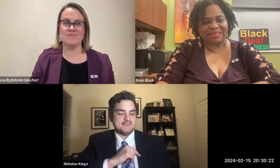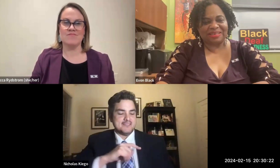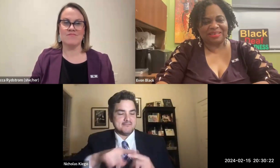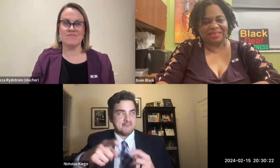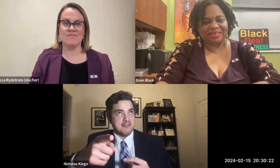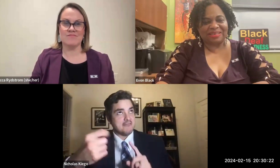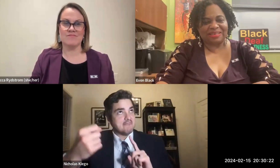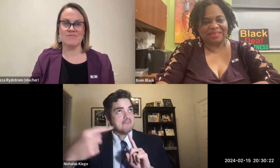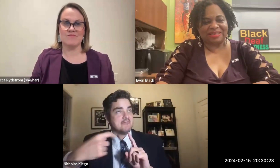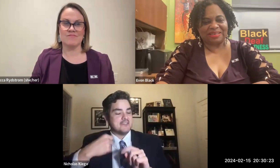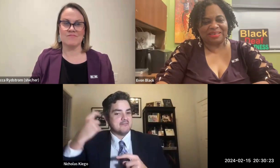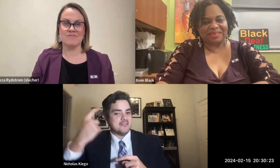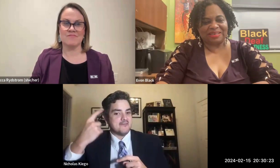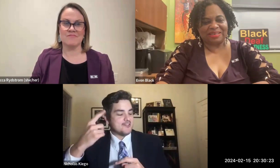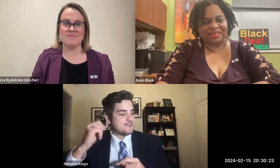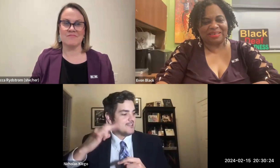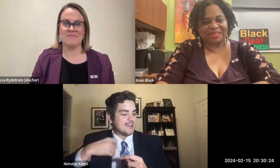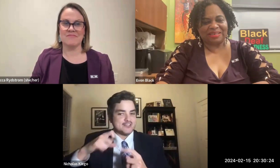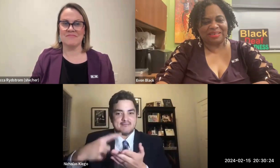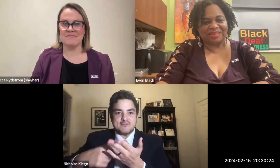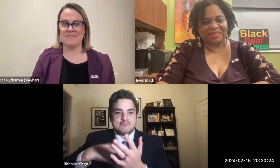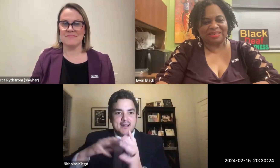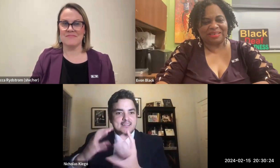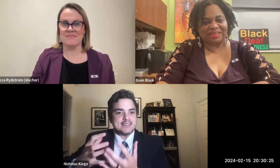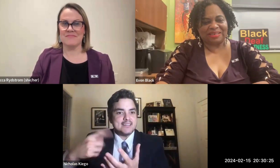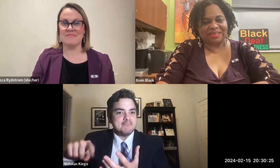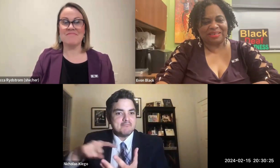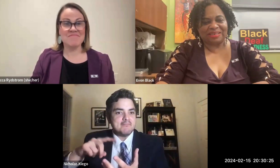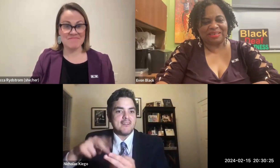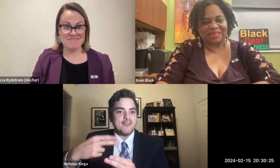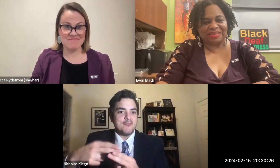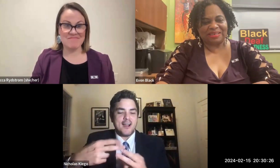no set procedure for getting it.